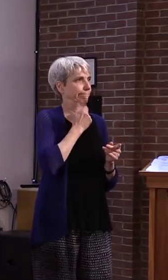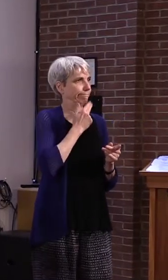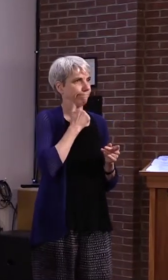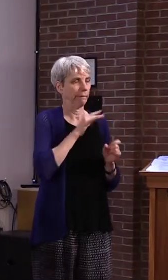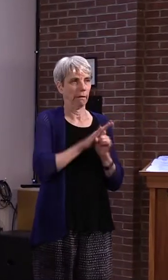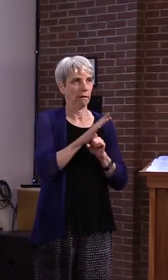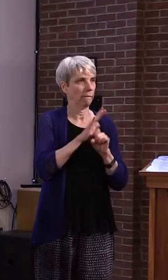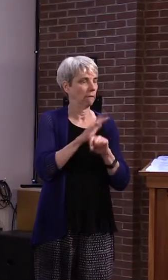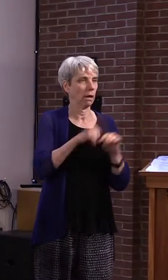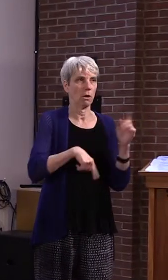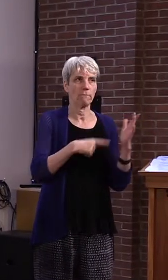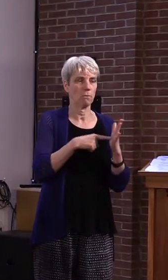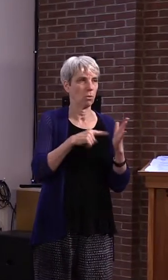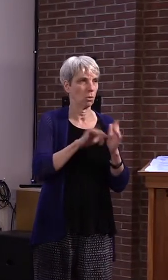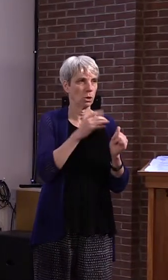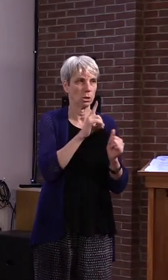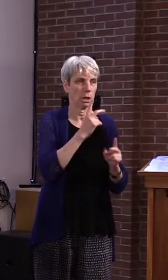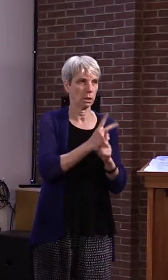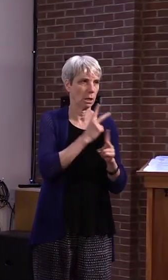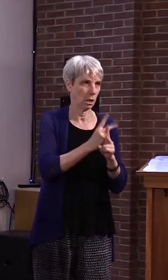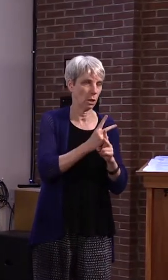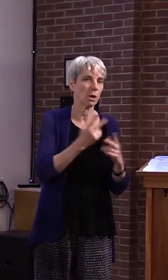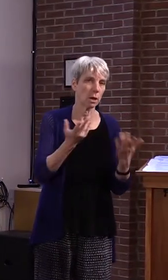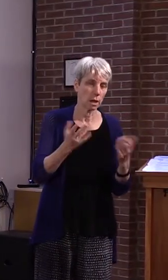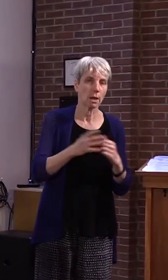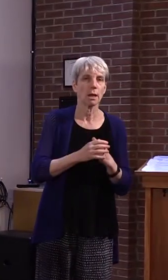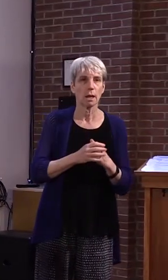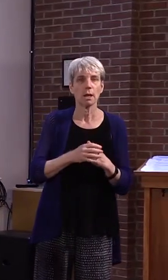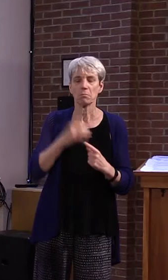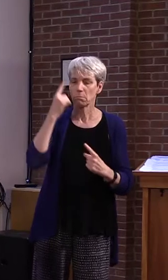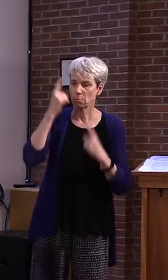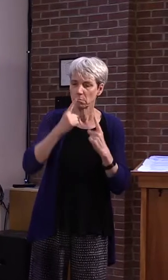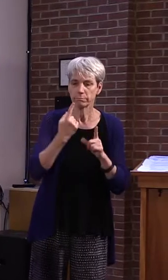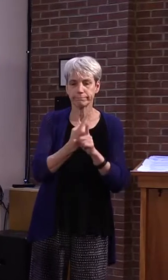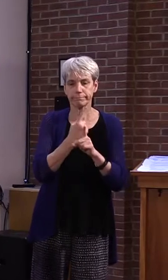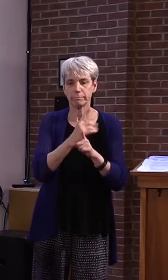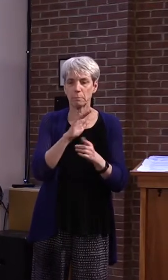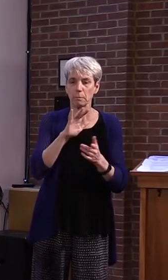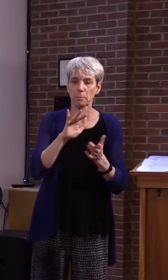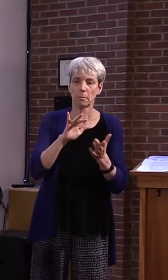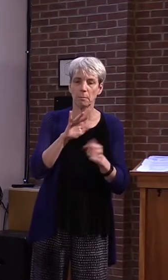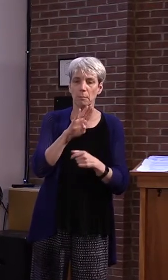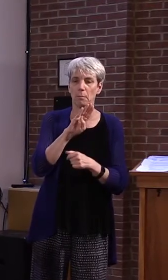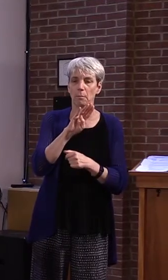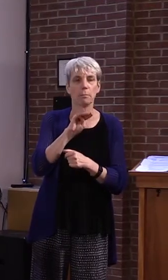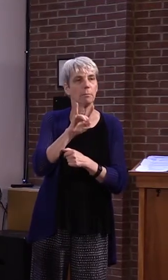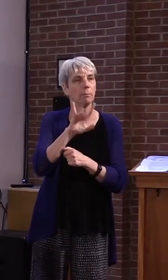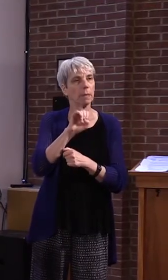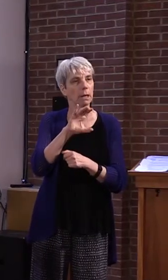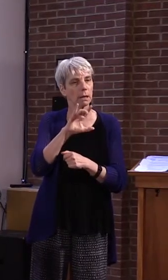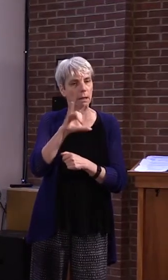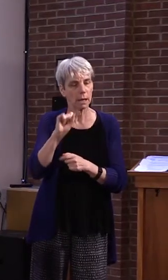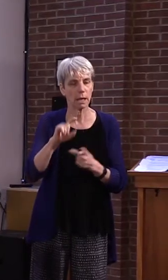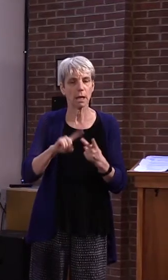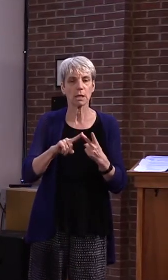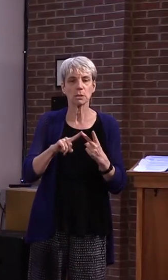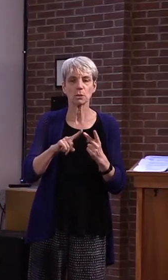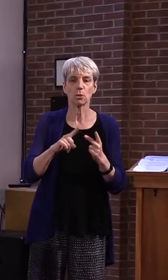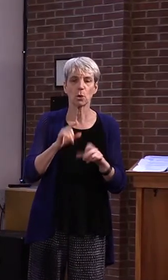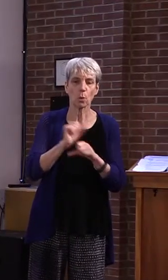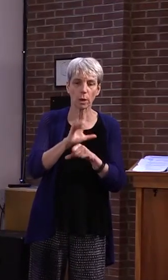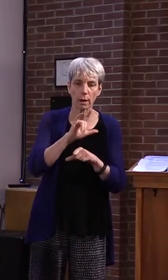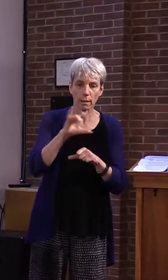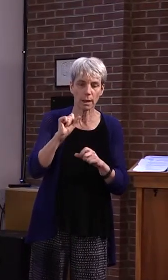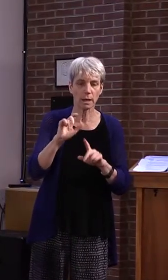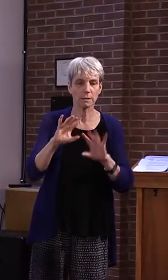be looking at, especially like middle class families, the lower middle income families who suddenly have to pay for